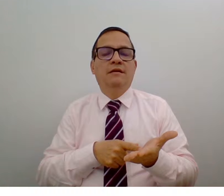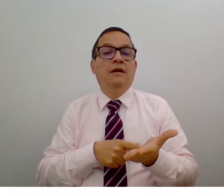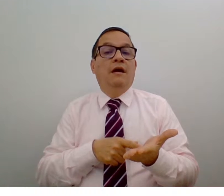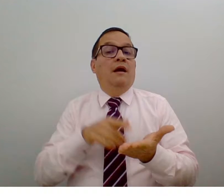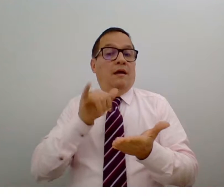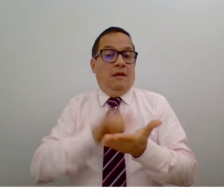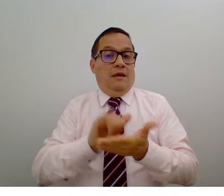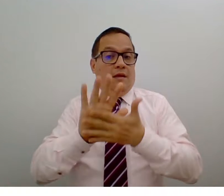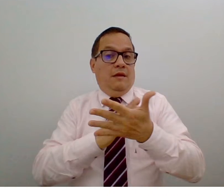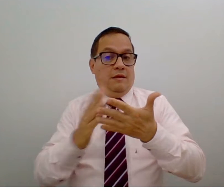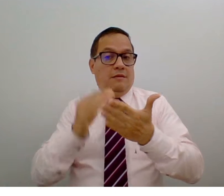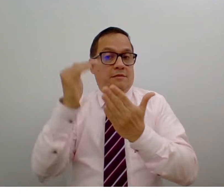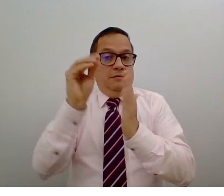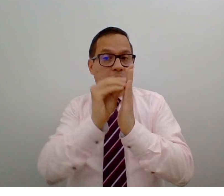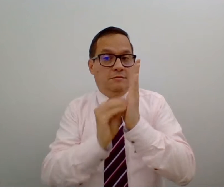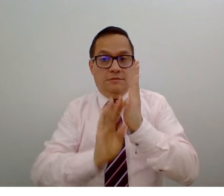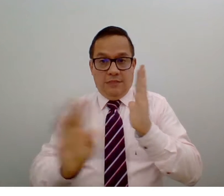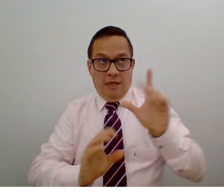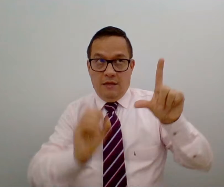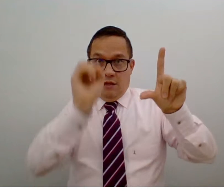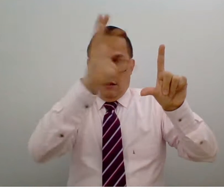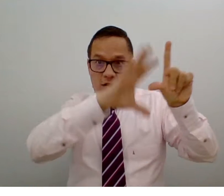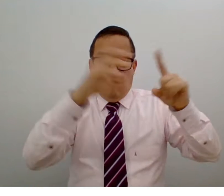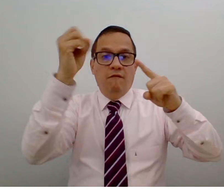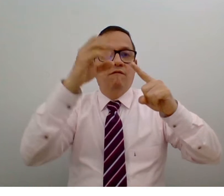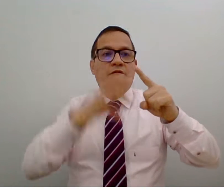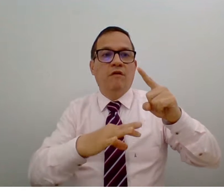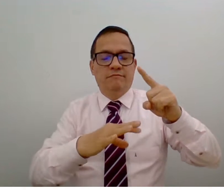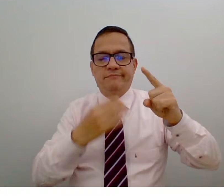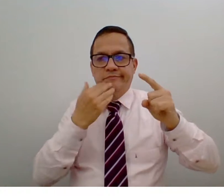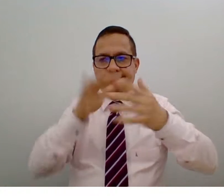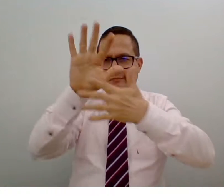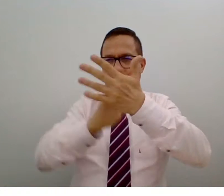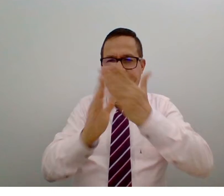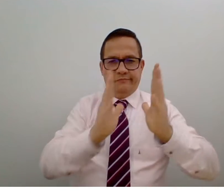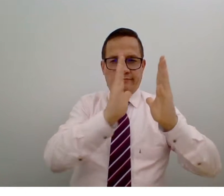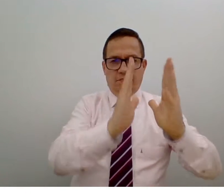Share it in the forum. Table 1.